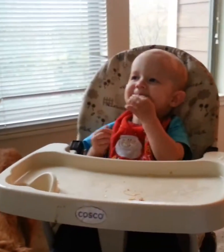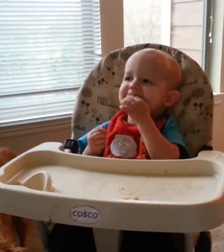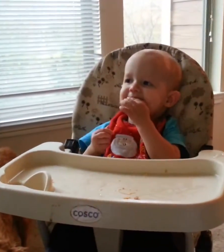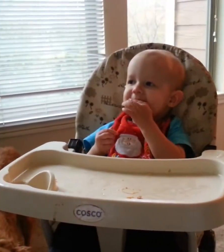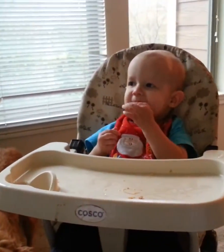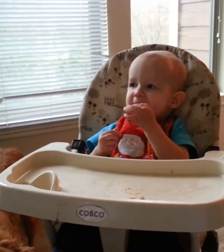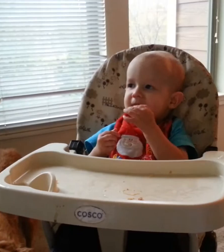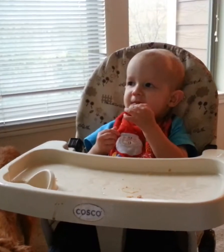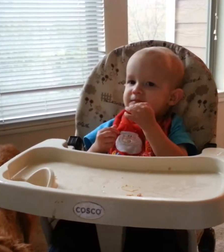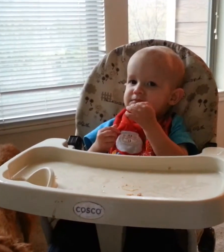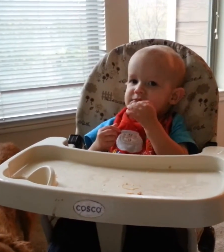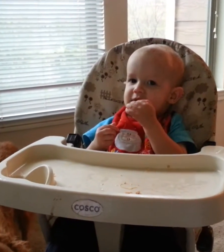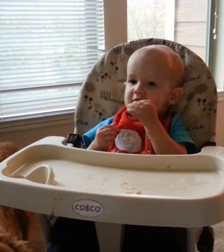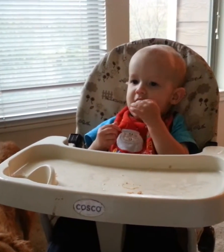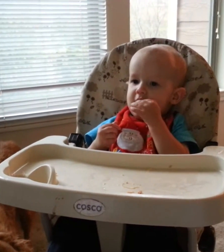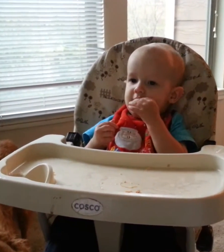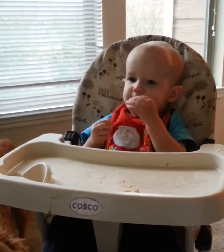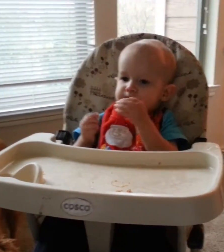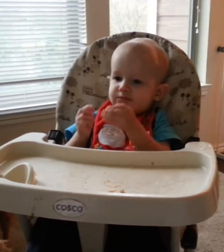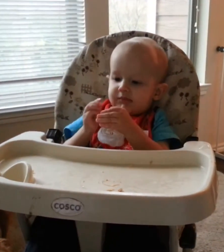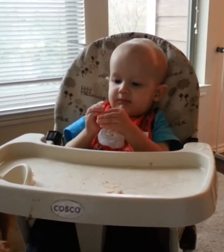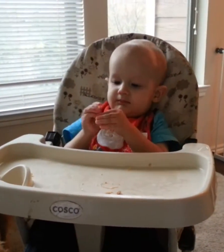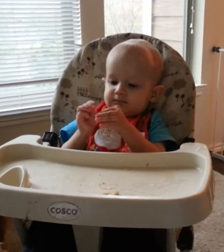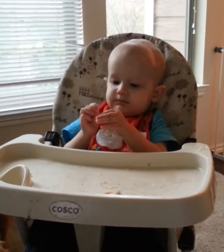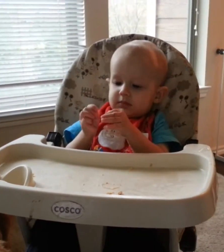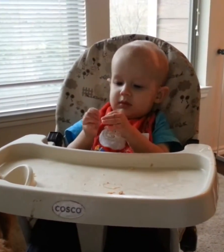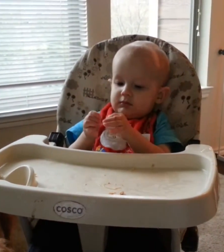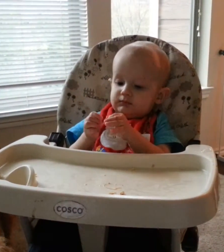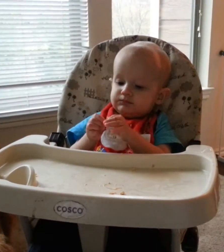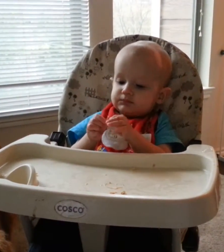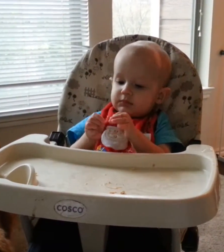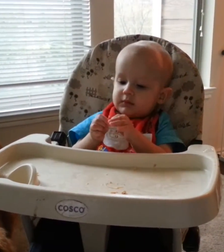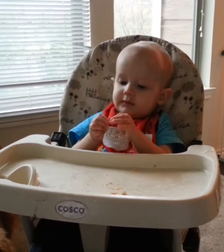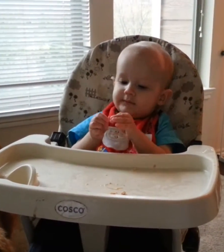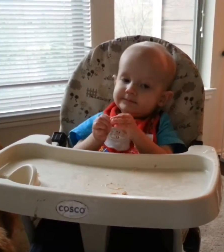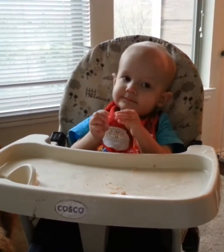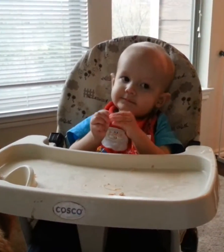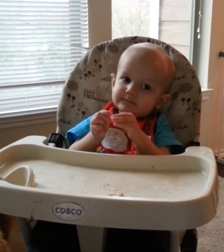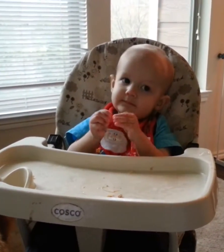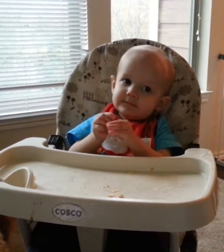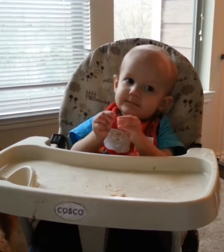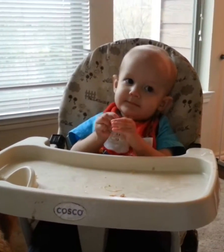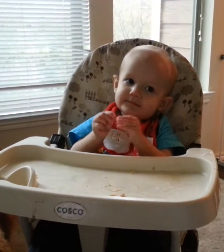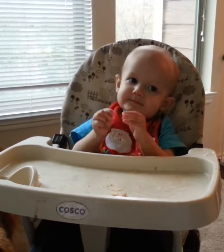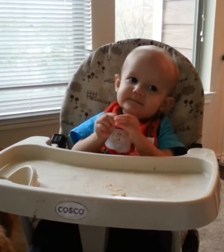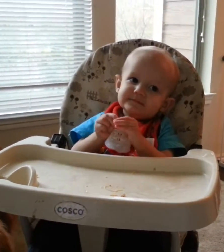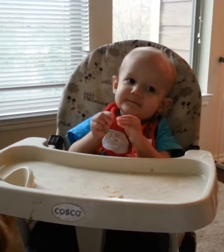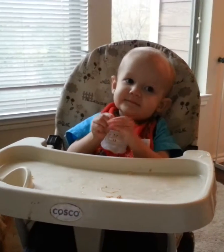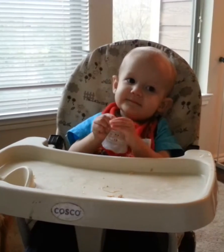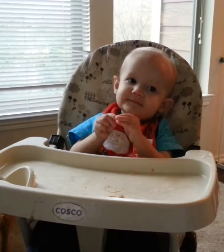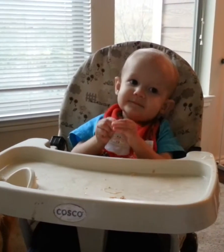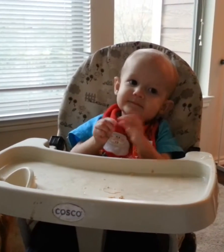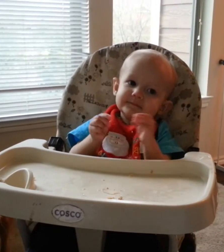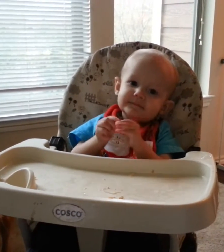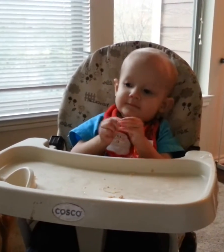You silly. Is that good chicken? More? You need some more? More?